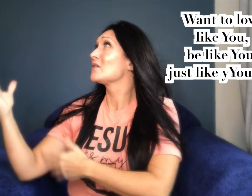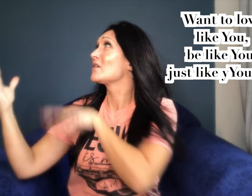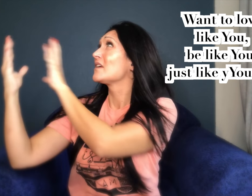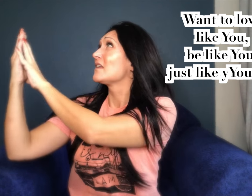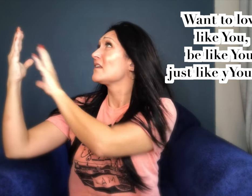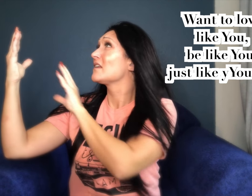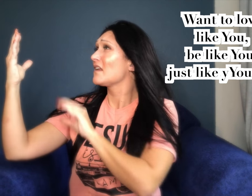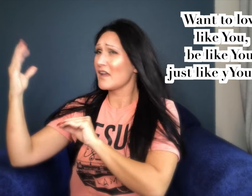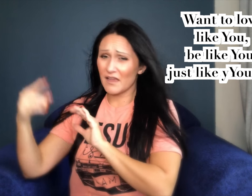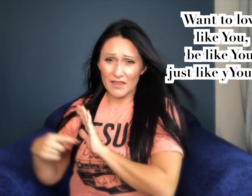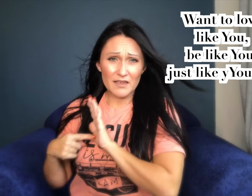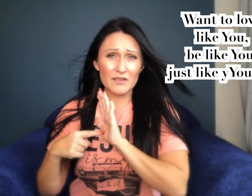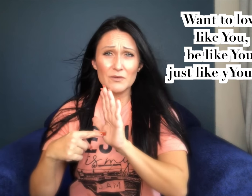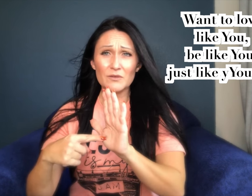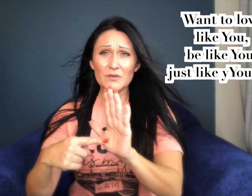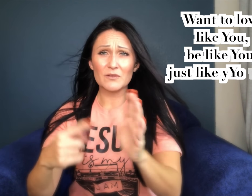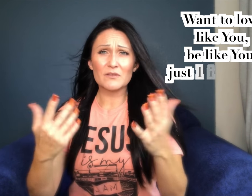you, just like you did.